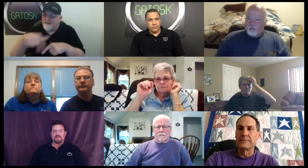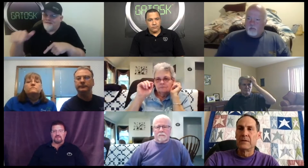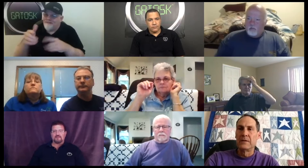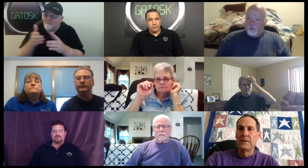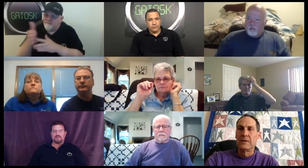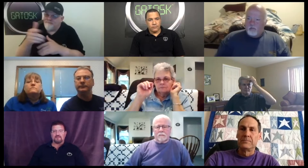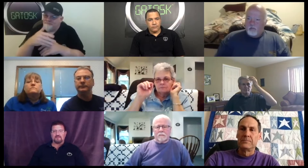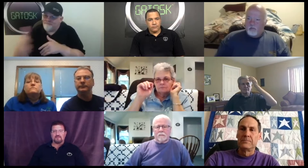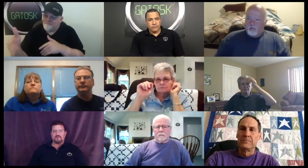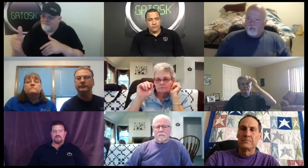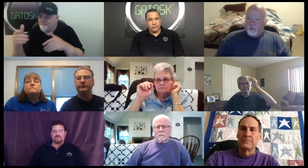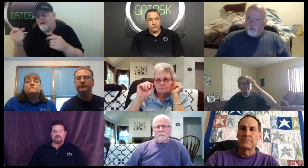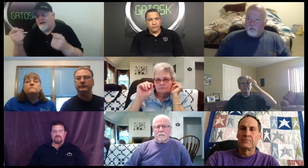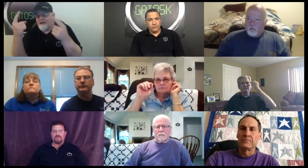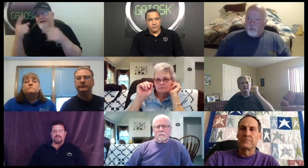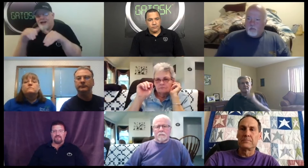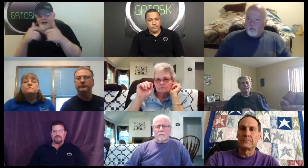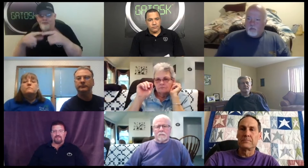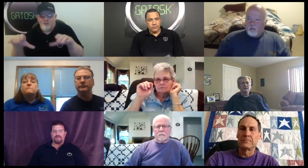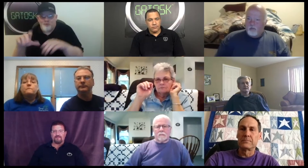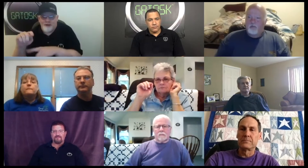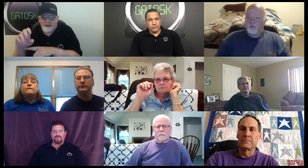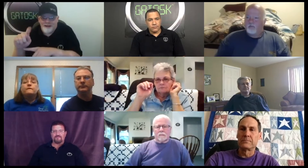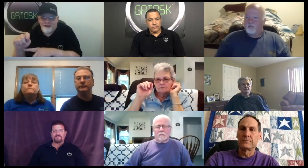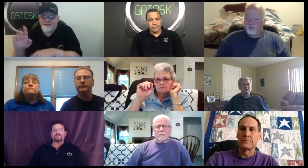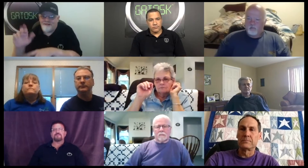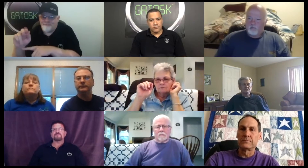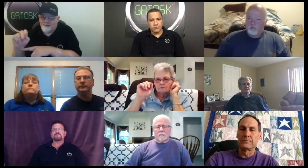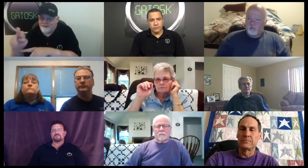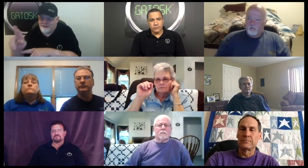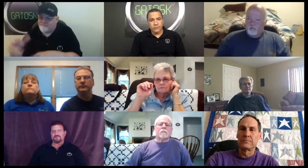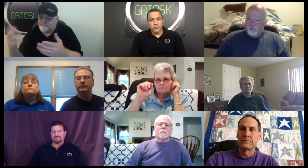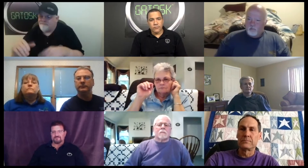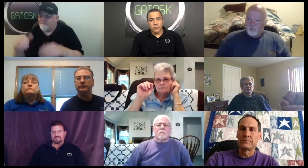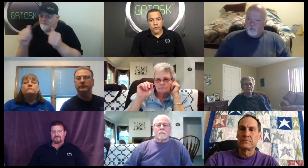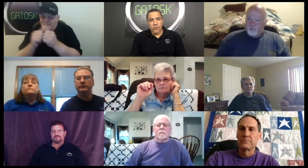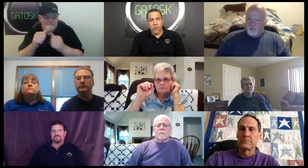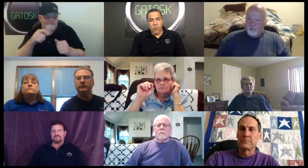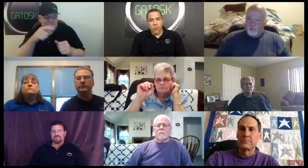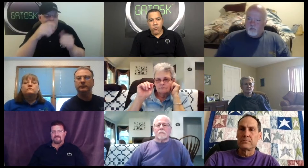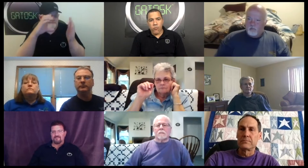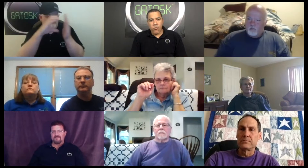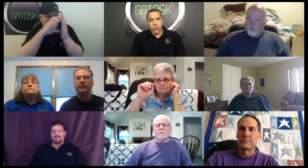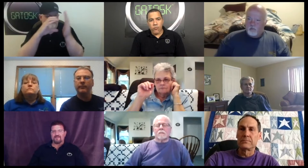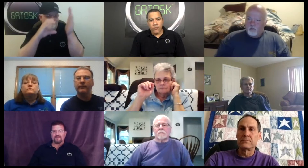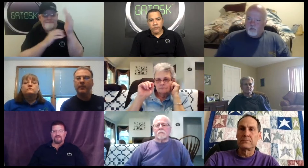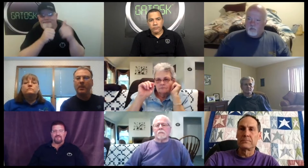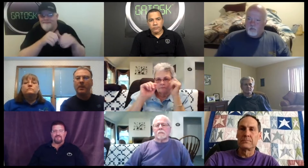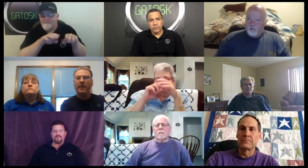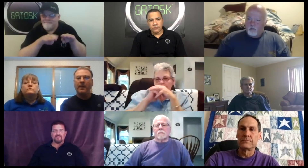a lot of you've been going through the trainings and completing that, and you understand how to use the text ads and the banner. As